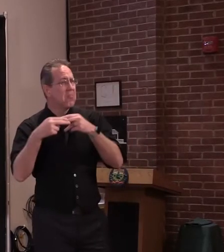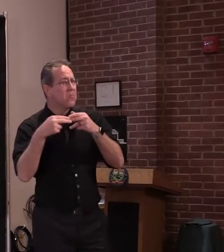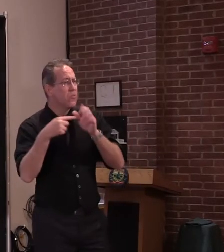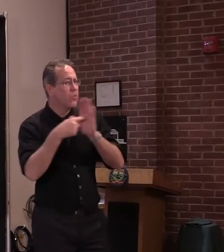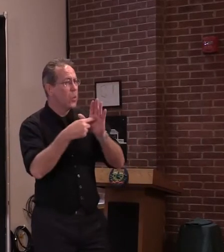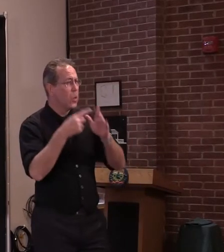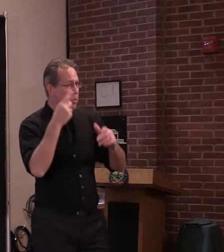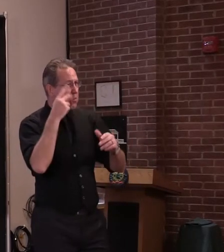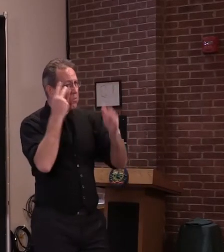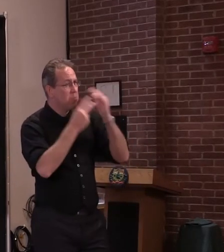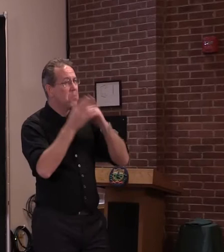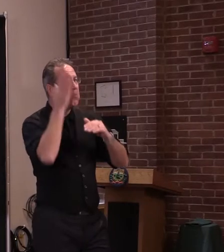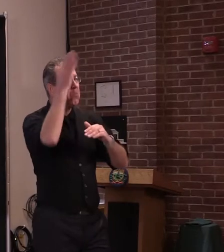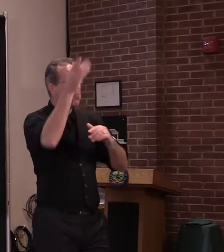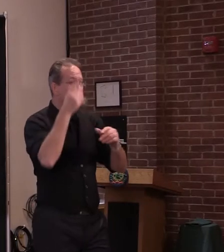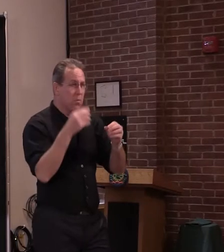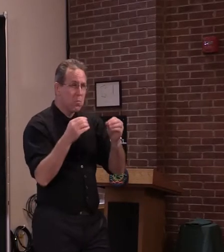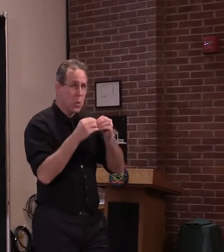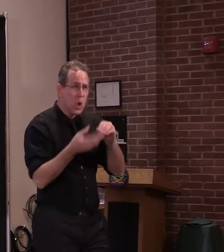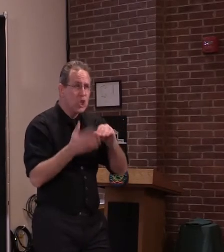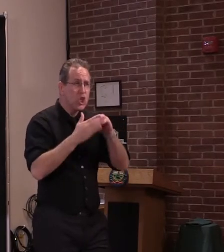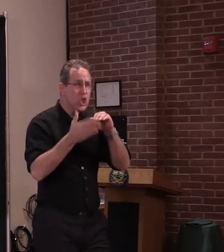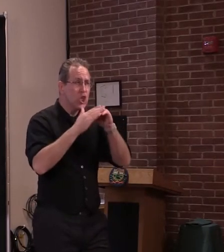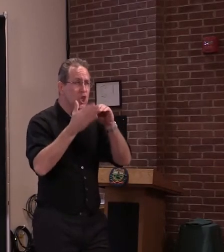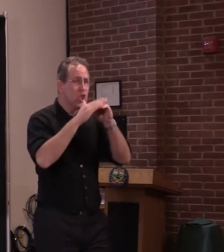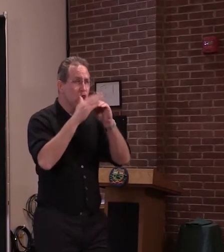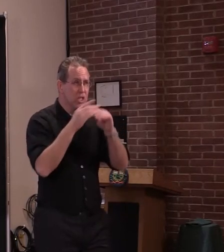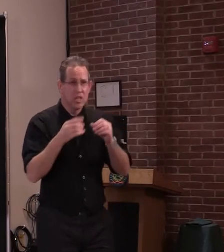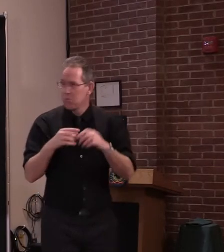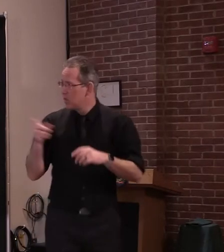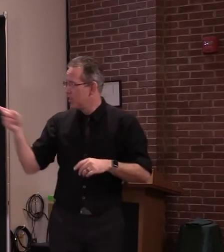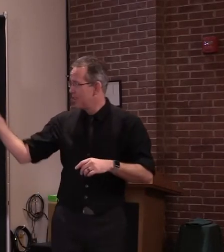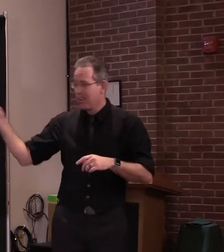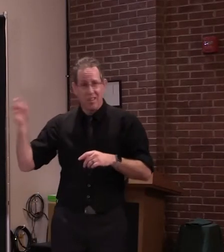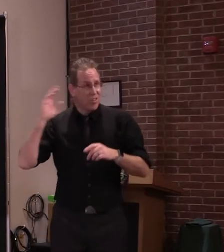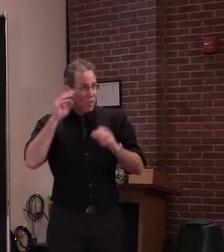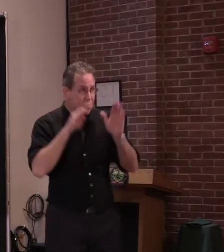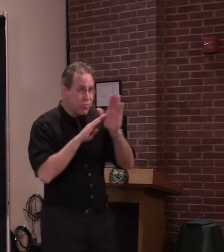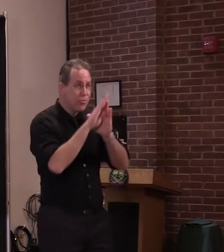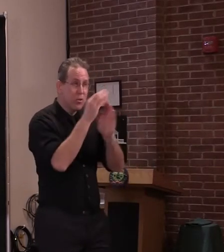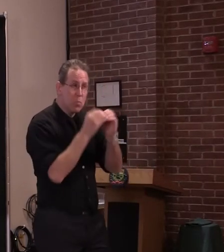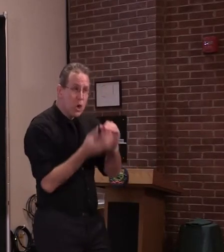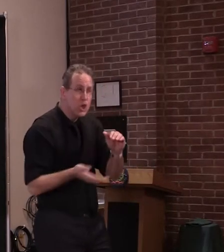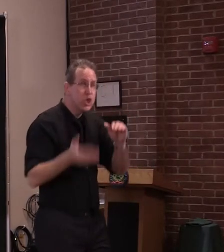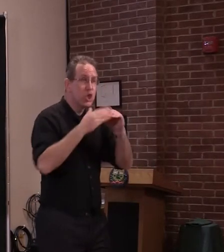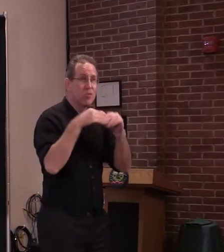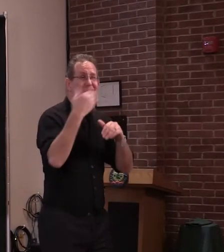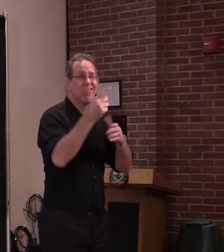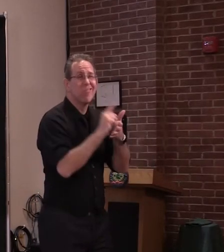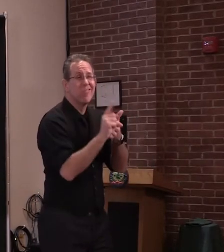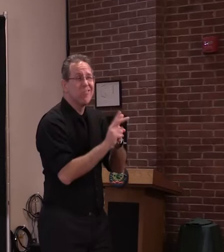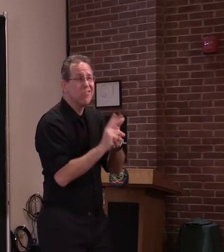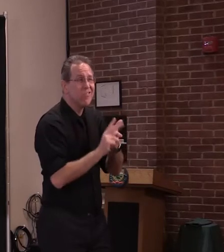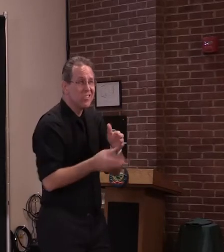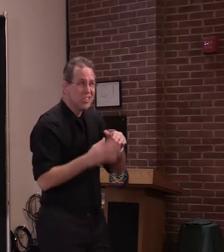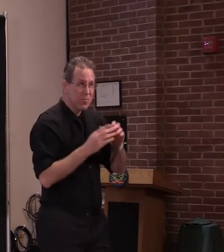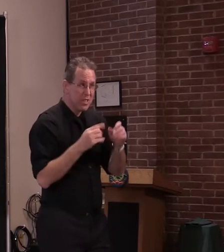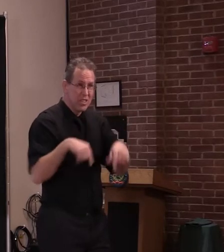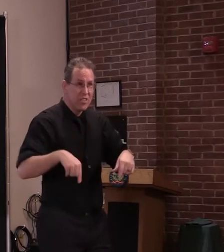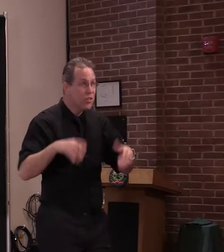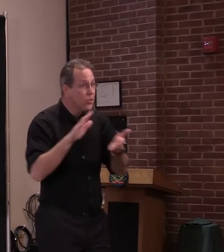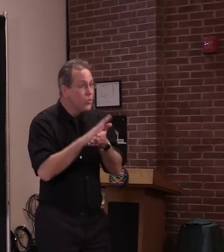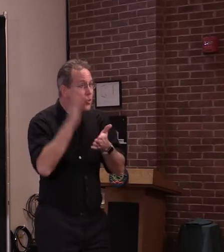in Vermont. This slide here. What is the concern there? That could close schools, people out of